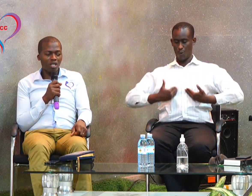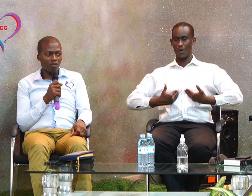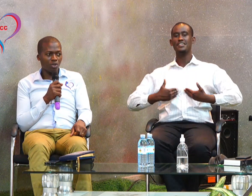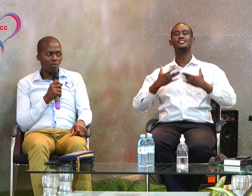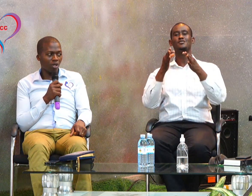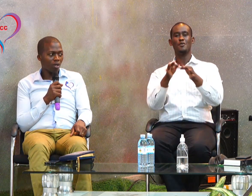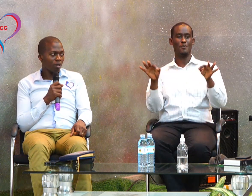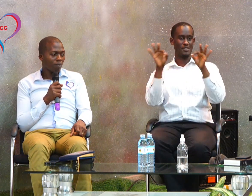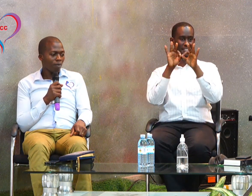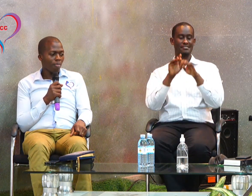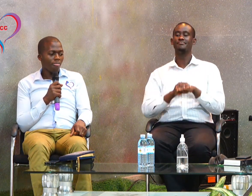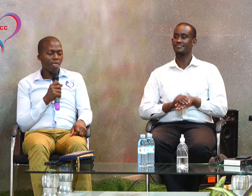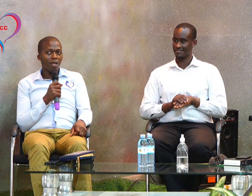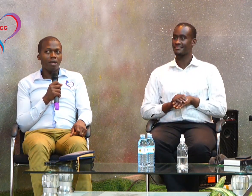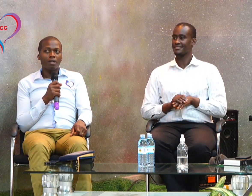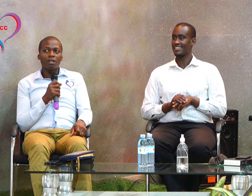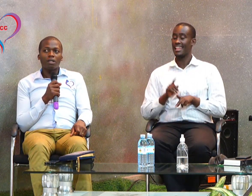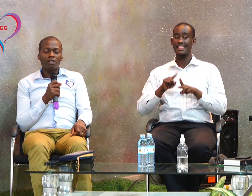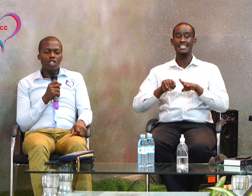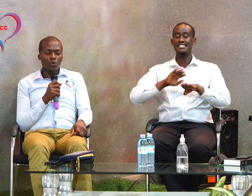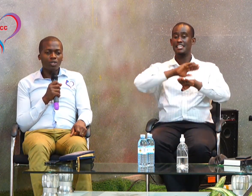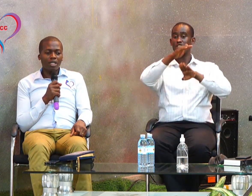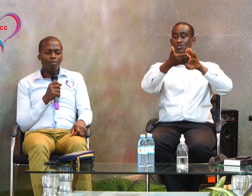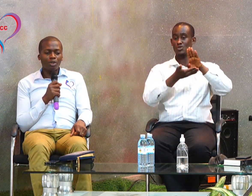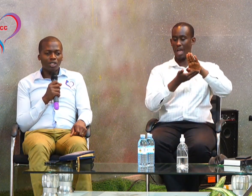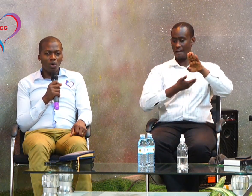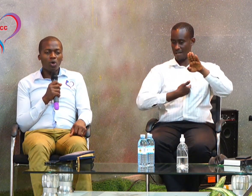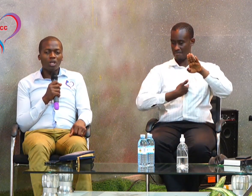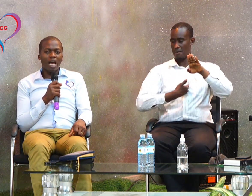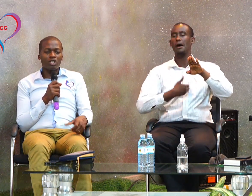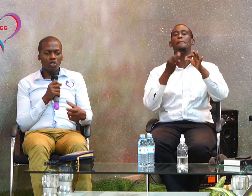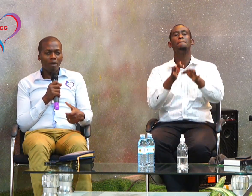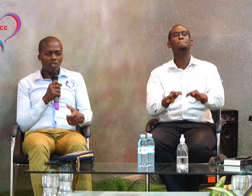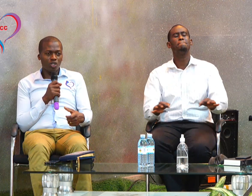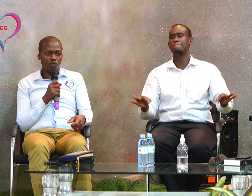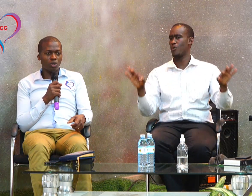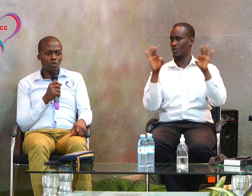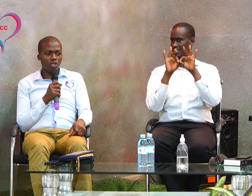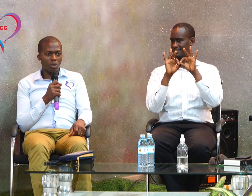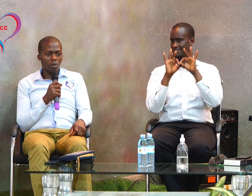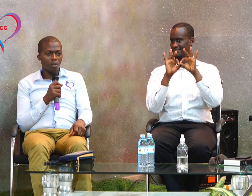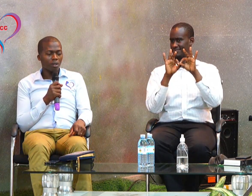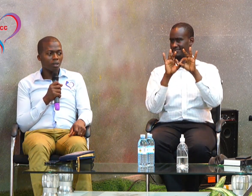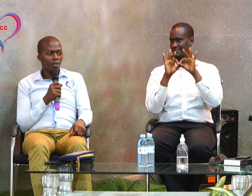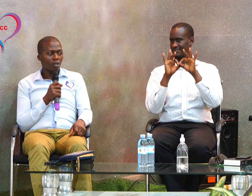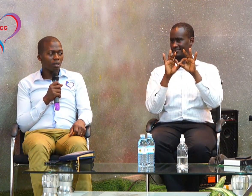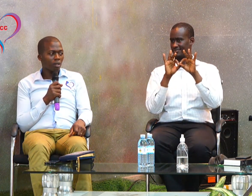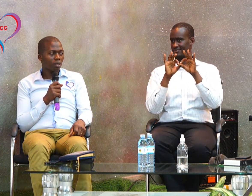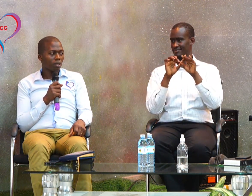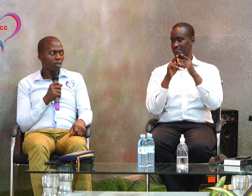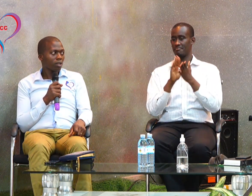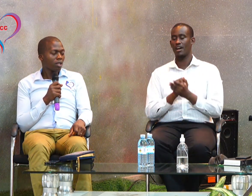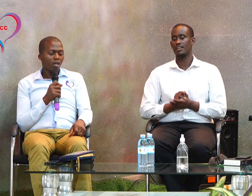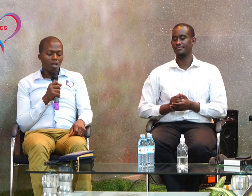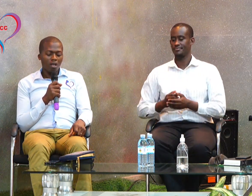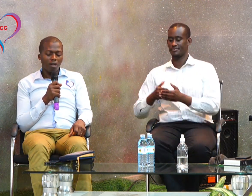of benefit to Engato me. Zenyamba dezinga sizadala. The shoes that I'm putting on are so much useful to me too. Choka tablet jenku